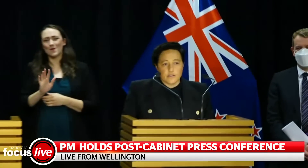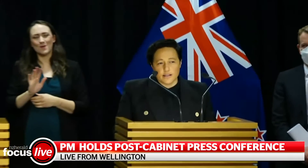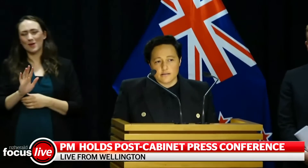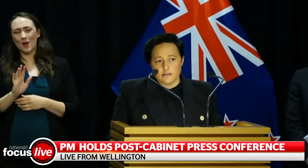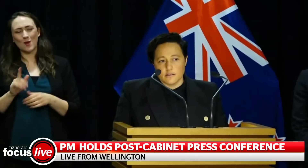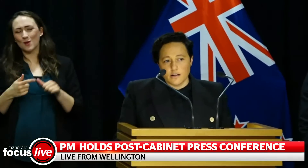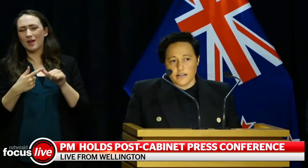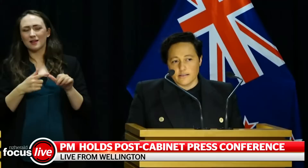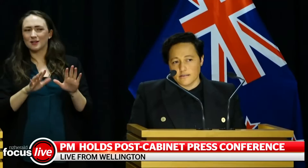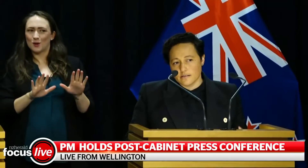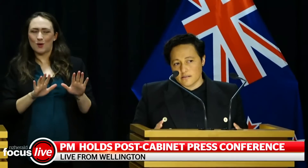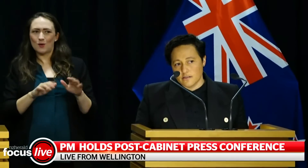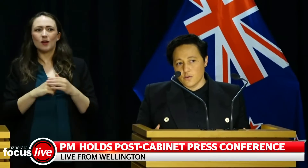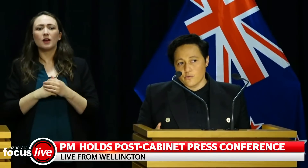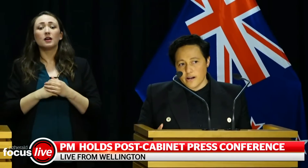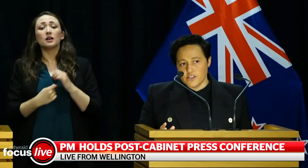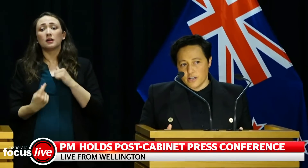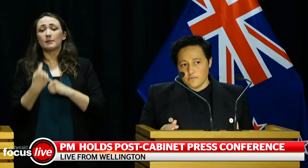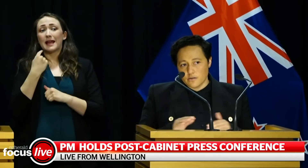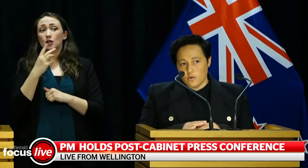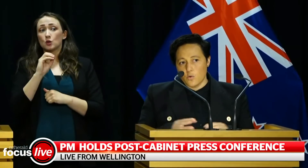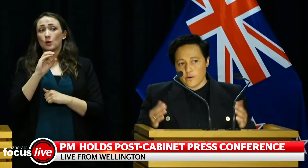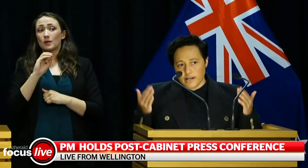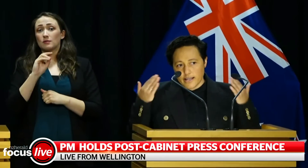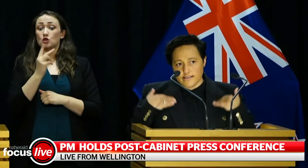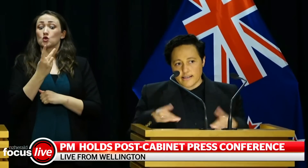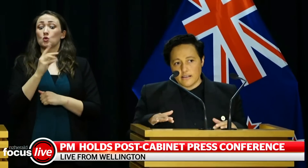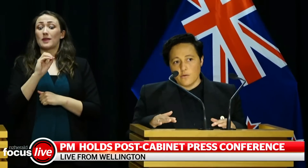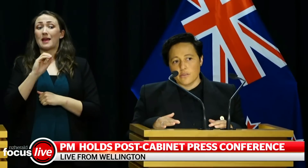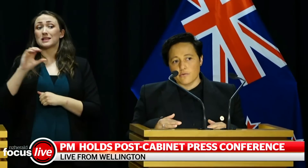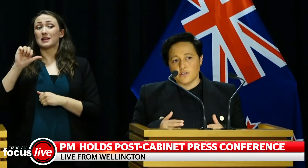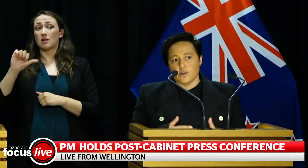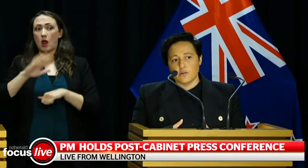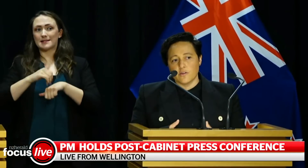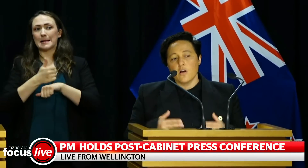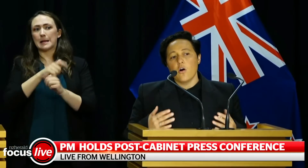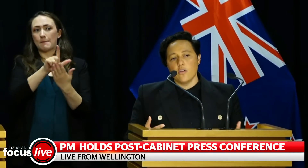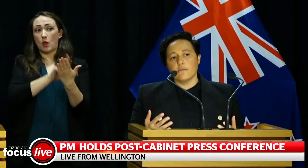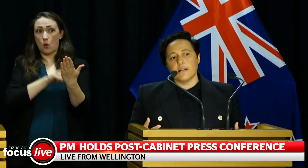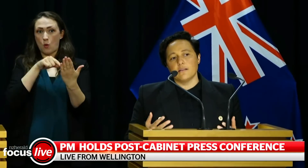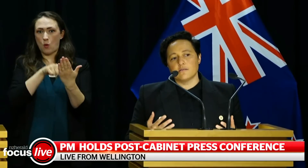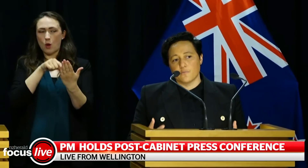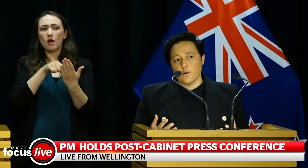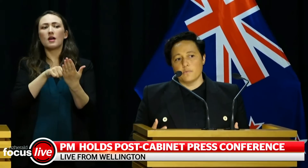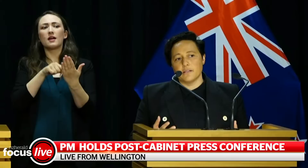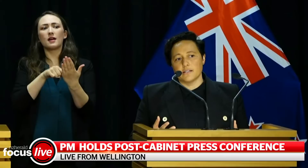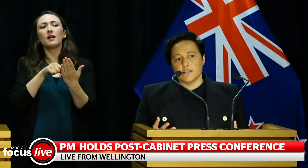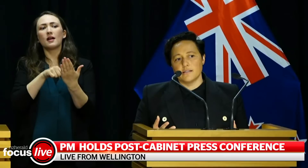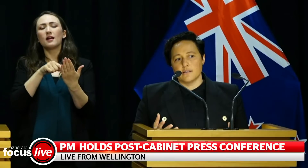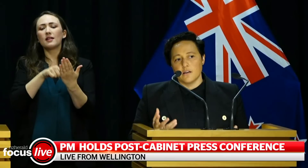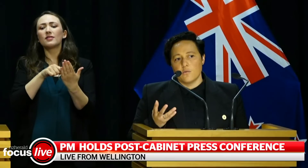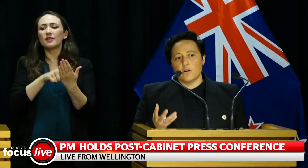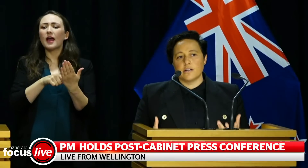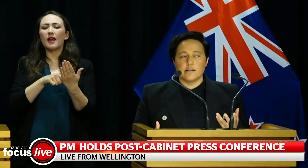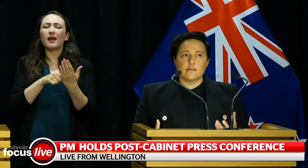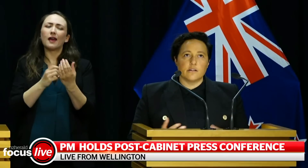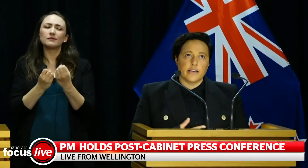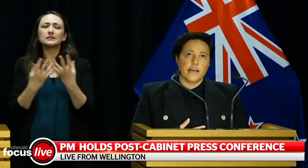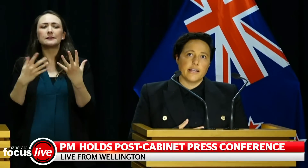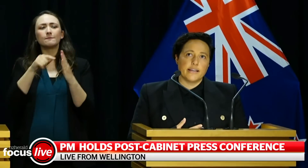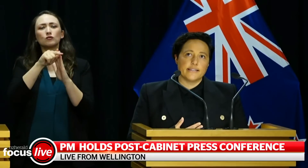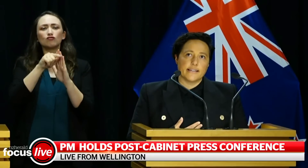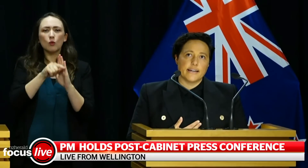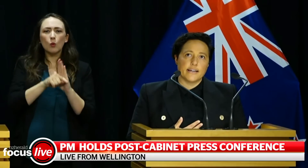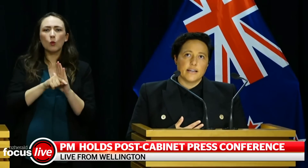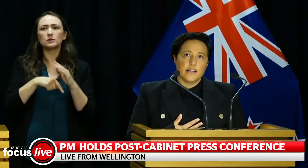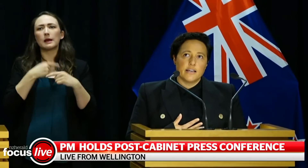introduced in 2009, this is a civil regime, so it already has that lower threshold of on the balance of probabilities. What it is looking